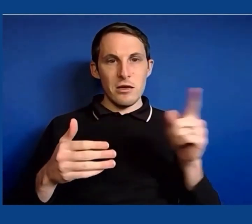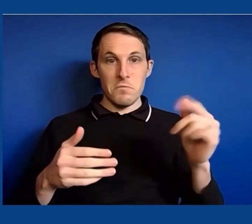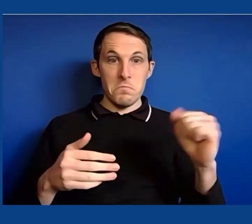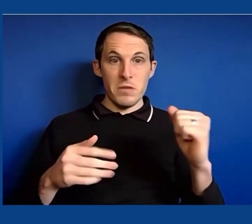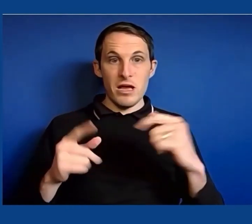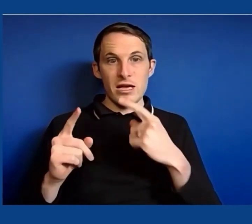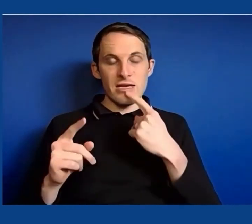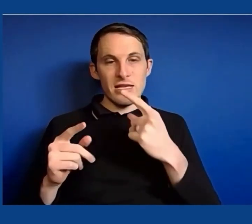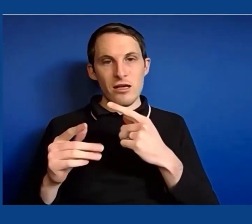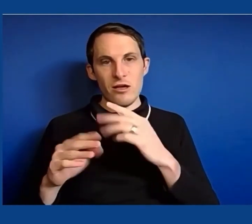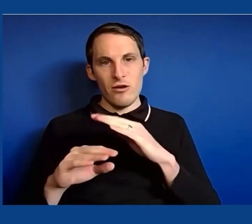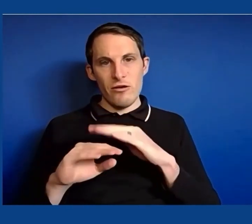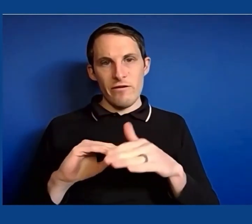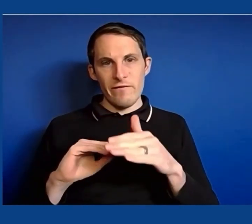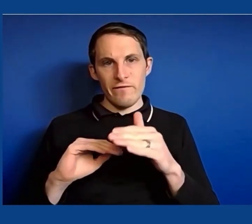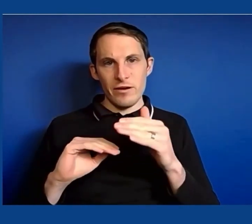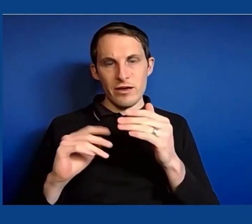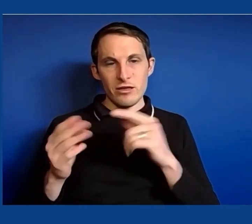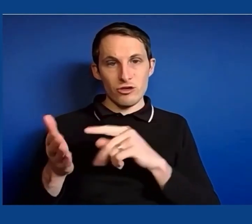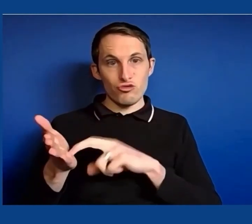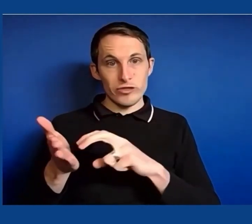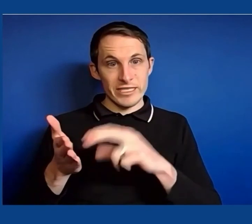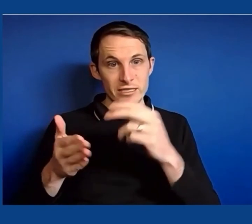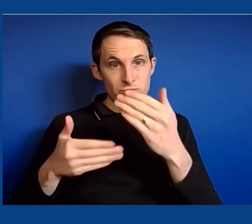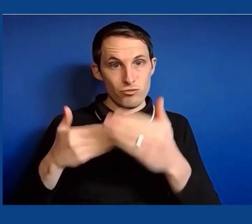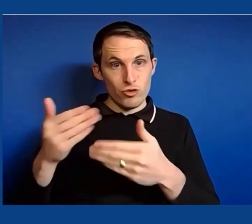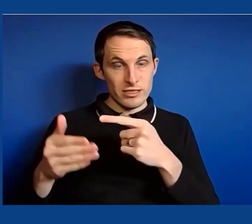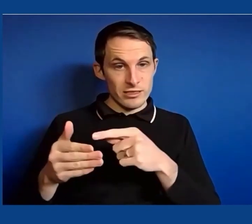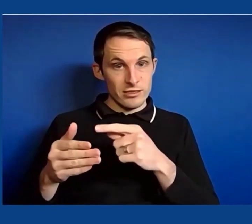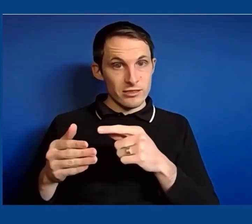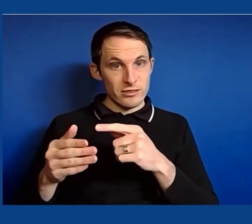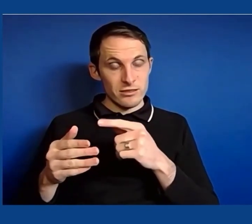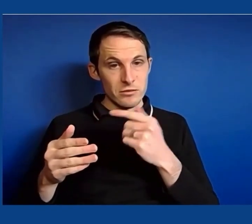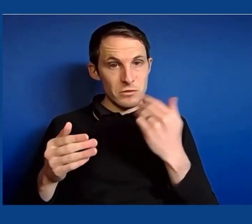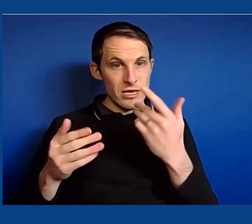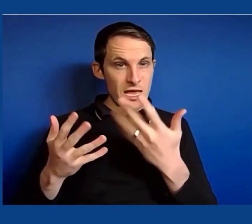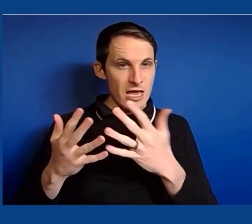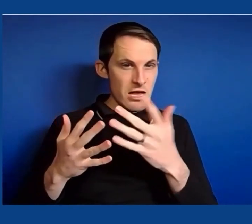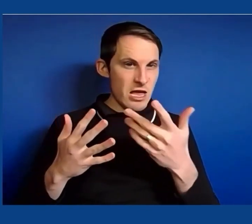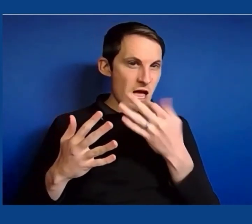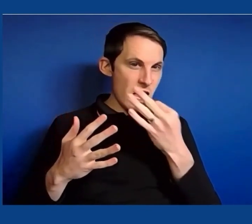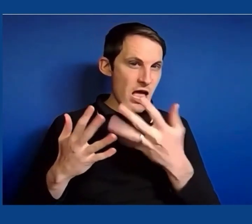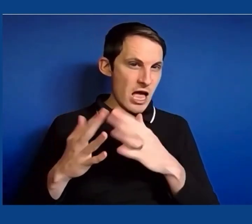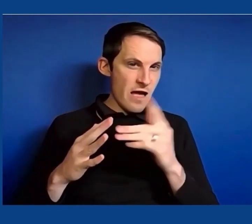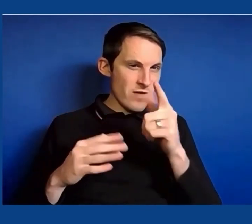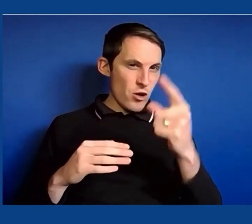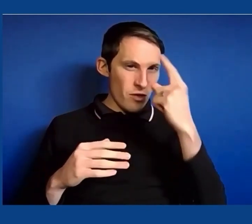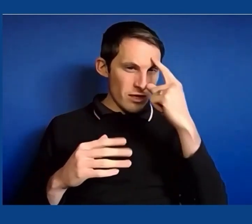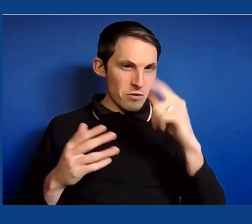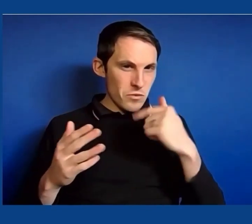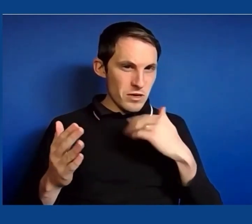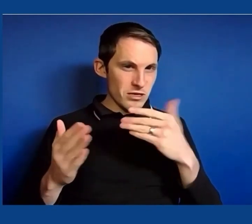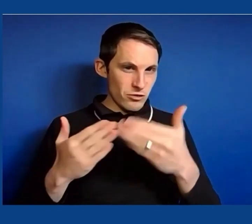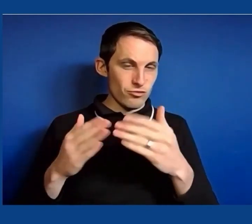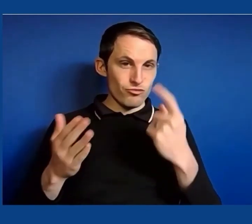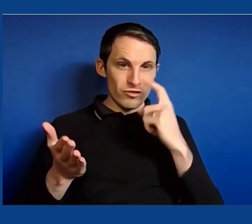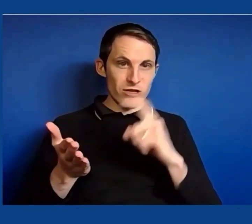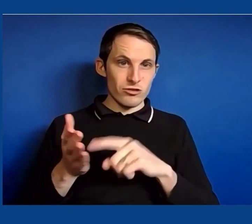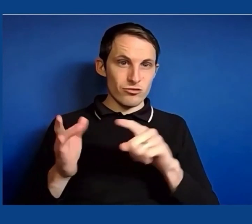the whether the treaty process is heading in this direction, but how far away do you think we are from recognising that Australia is a